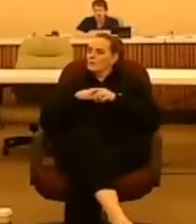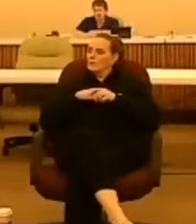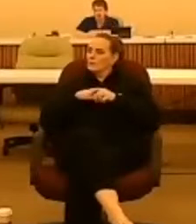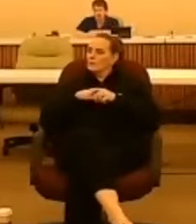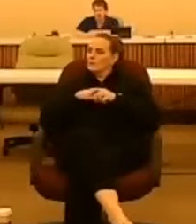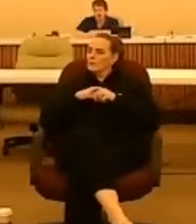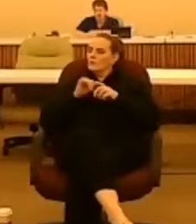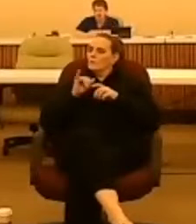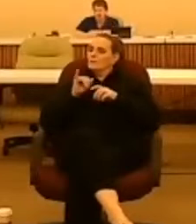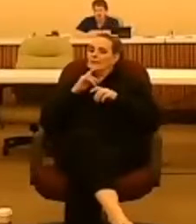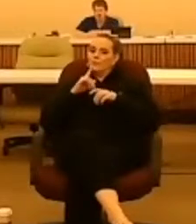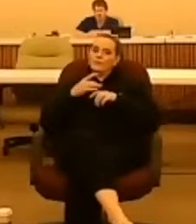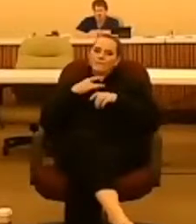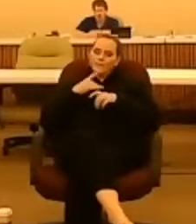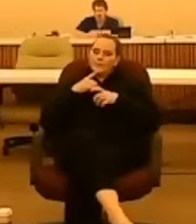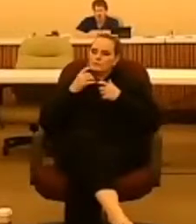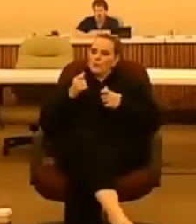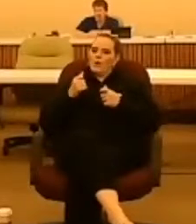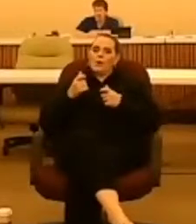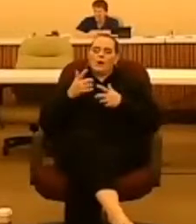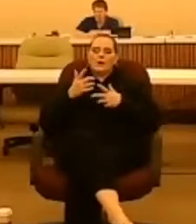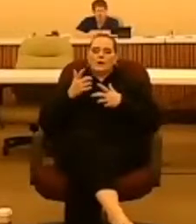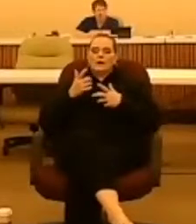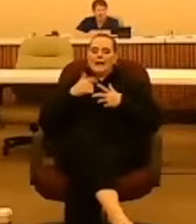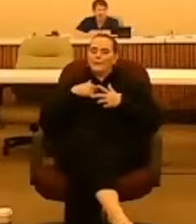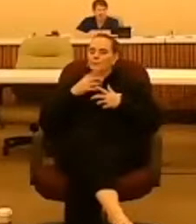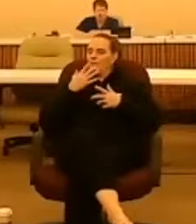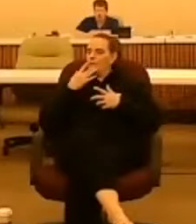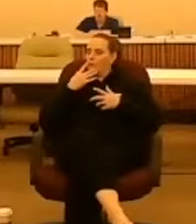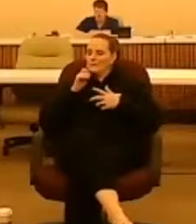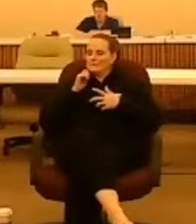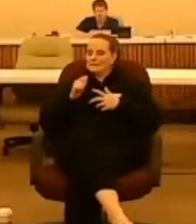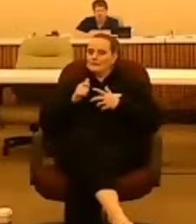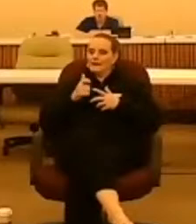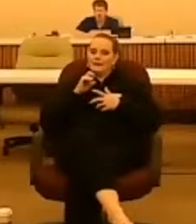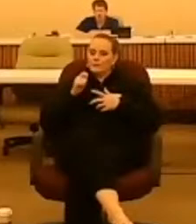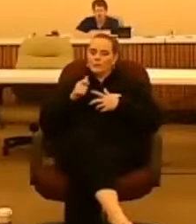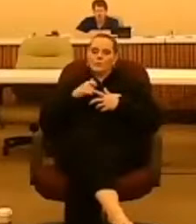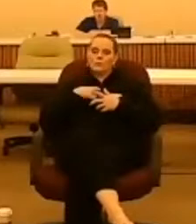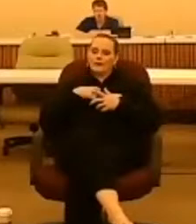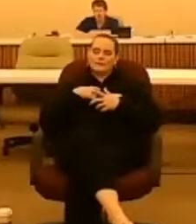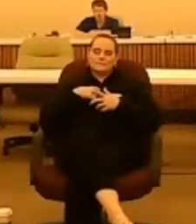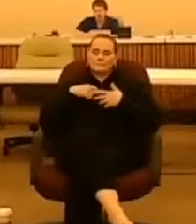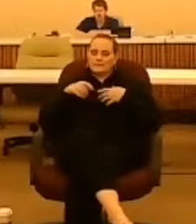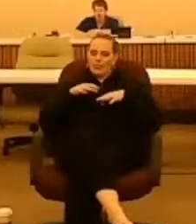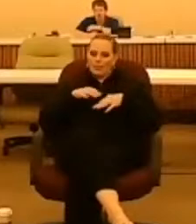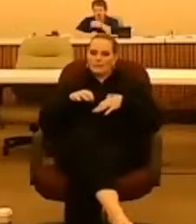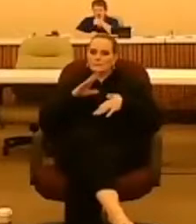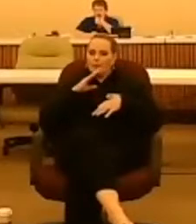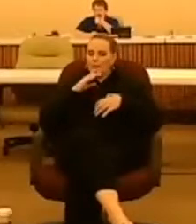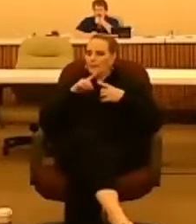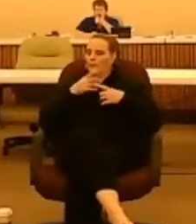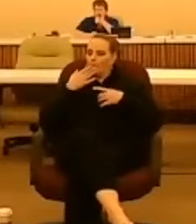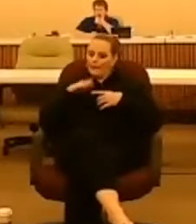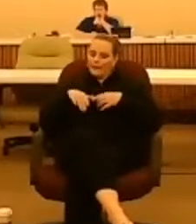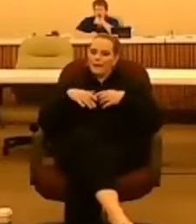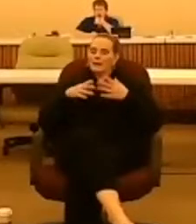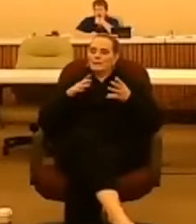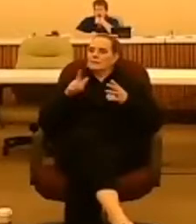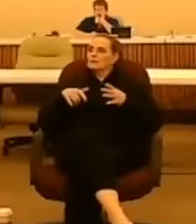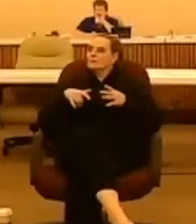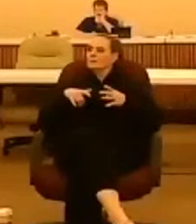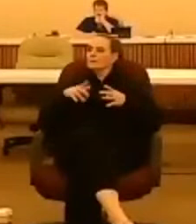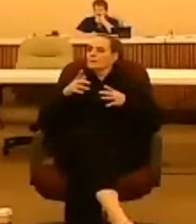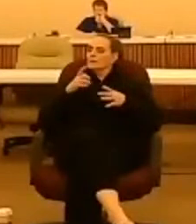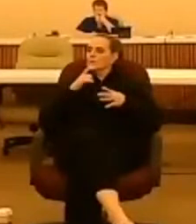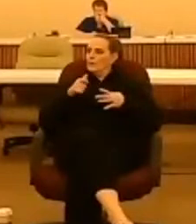If you really feel the need to, you can. I would much prefer you don't. I don't want to go down this road. Okay, well, I won't give